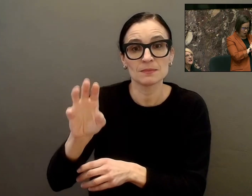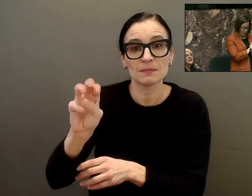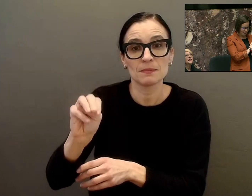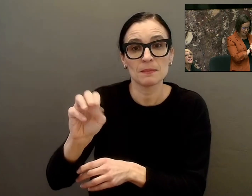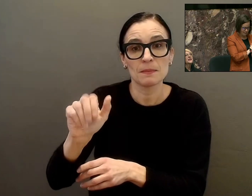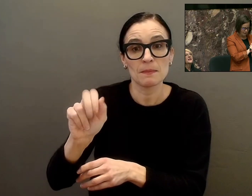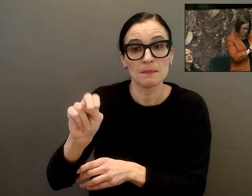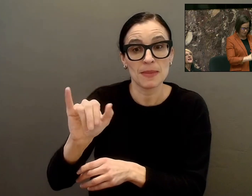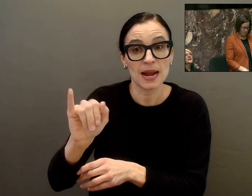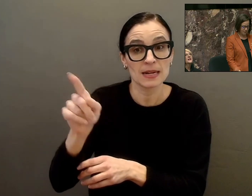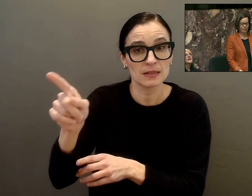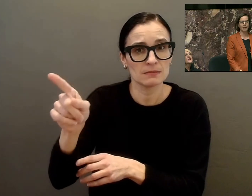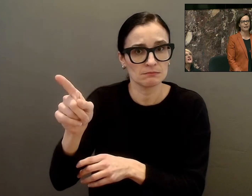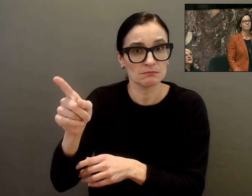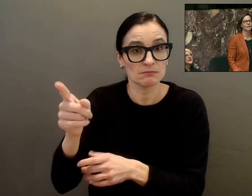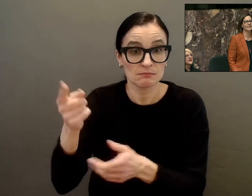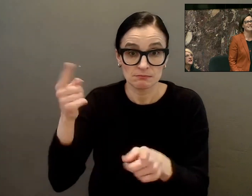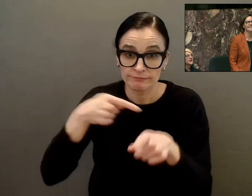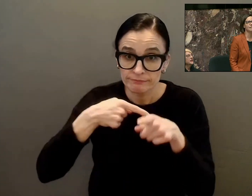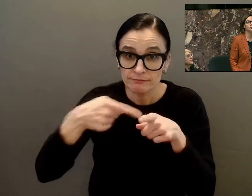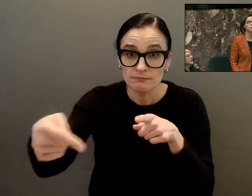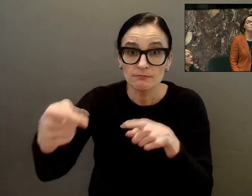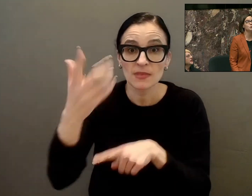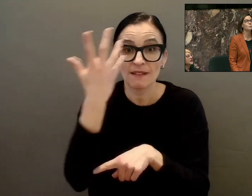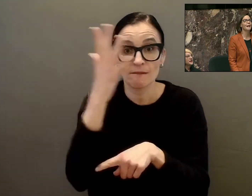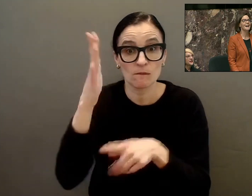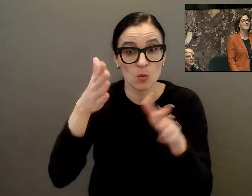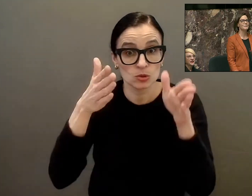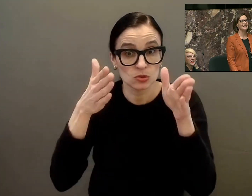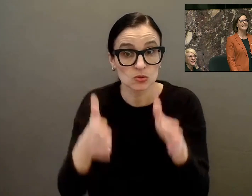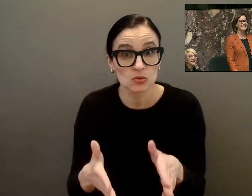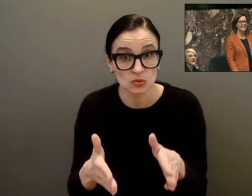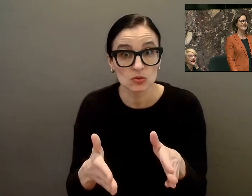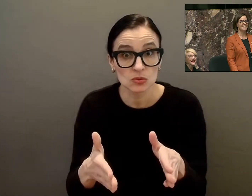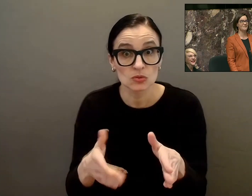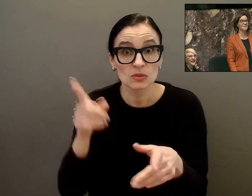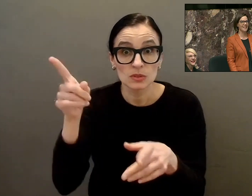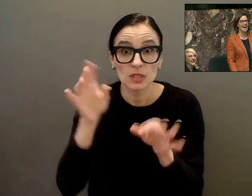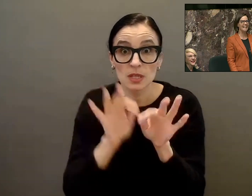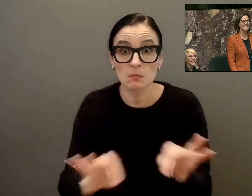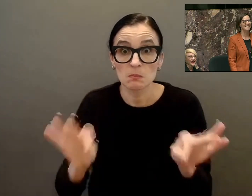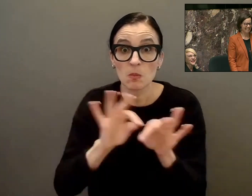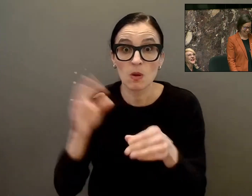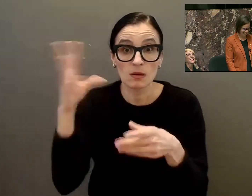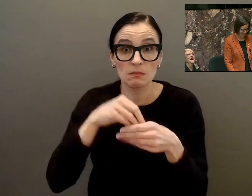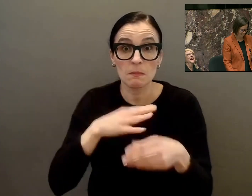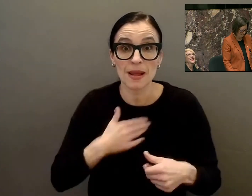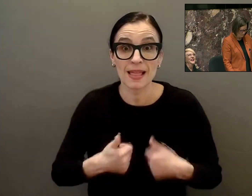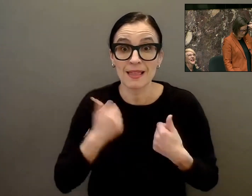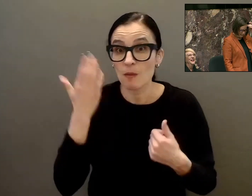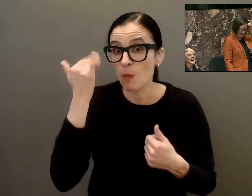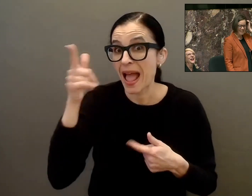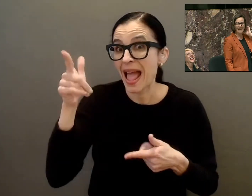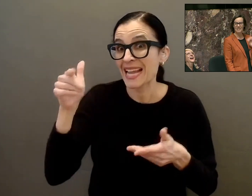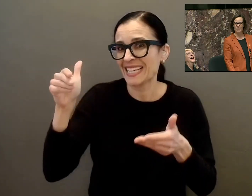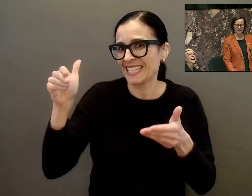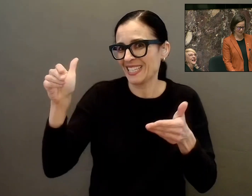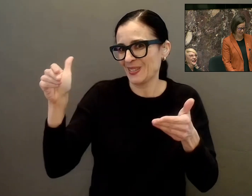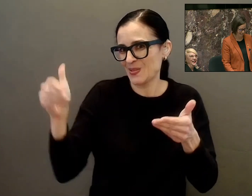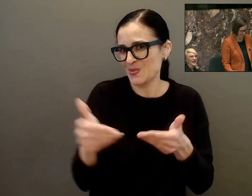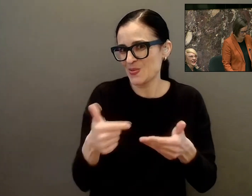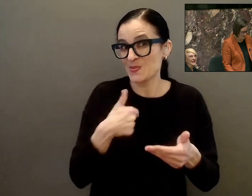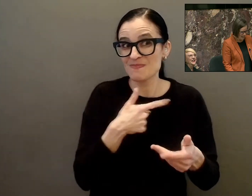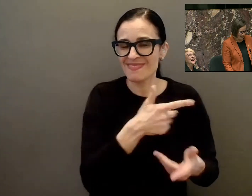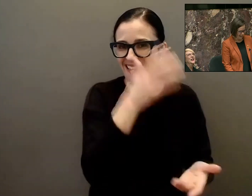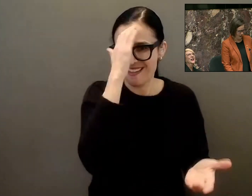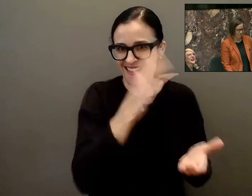sorry. Colin is an important person in my life because he introduced me to my husband. Do you remember that? That is worth applause